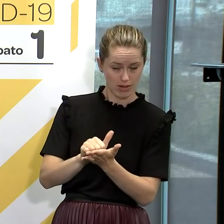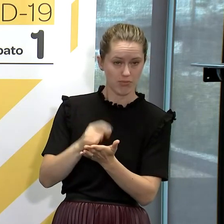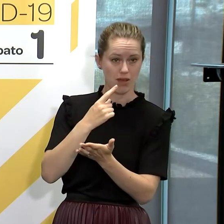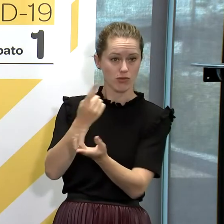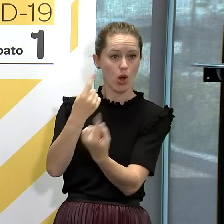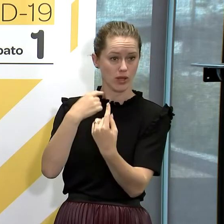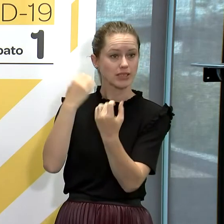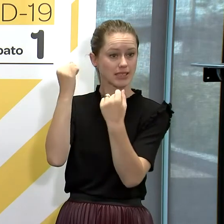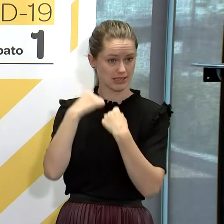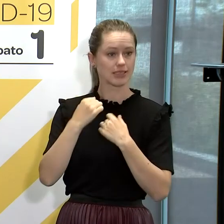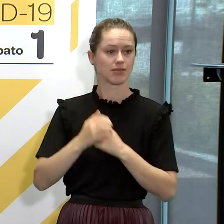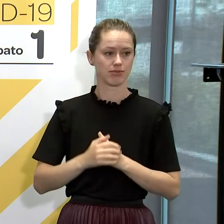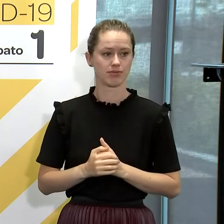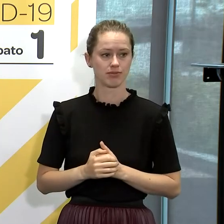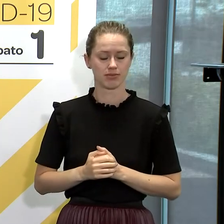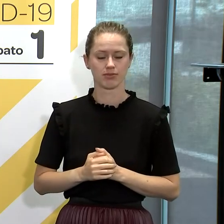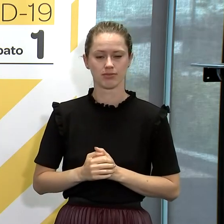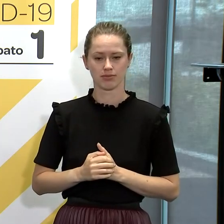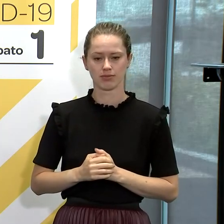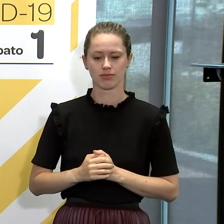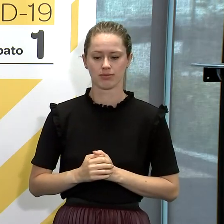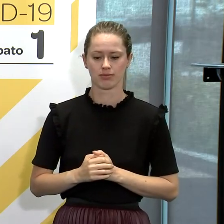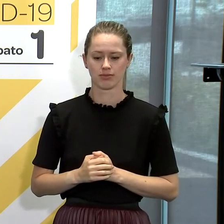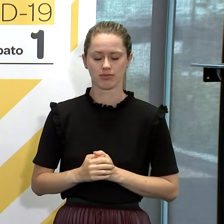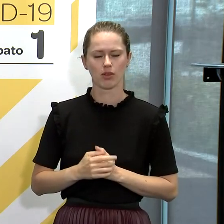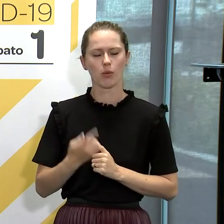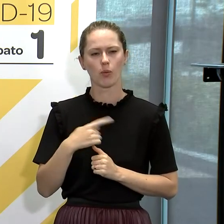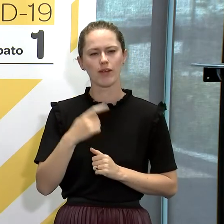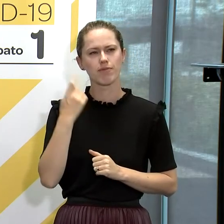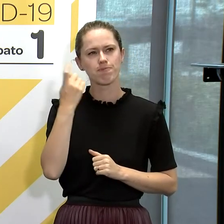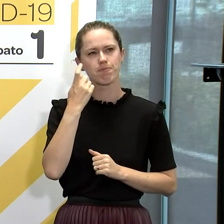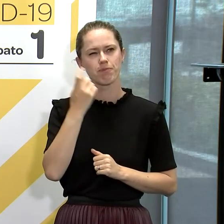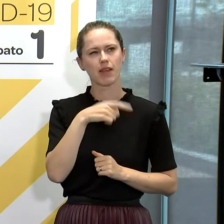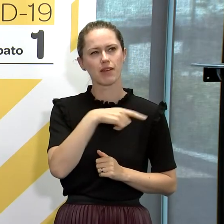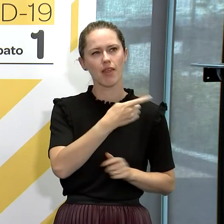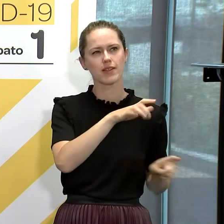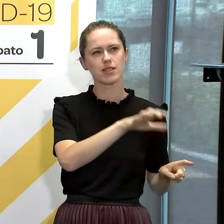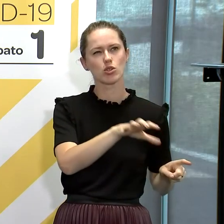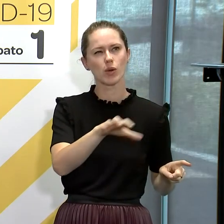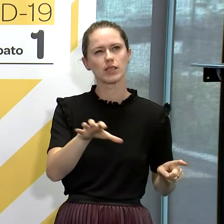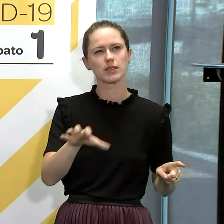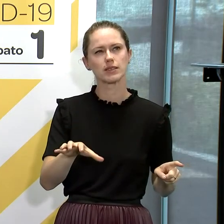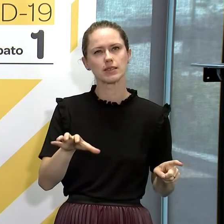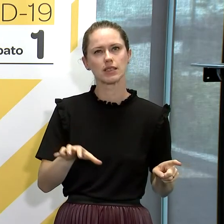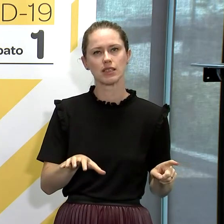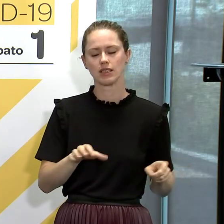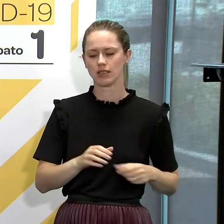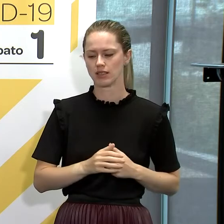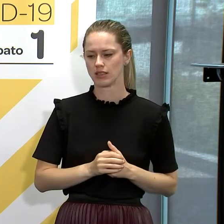that assurance. We have noticed in other situations that